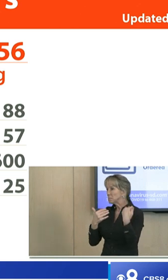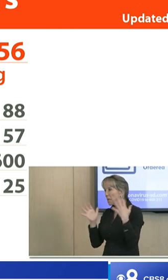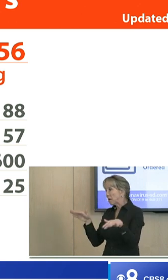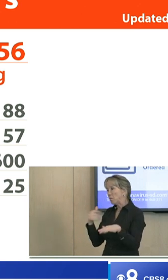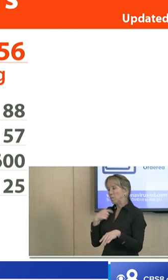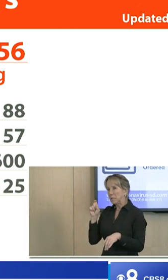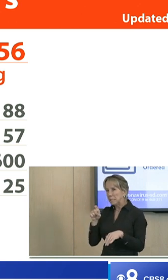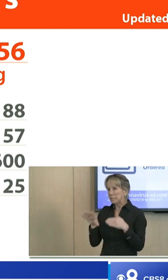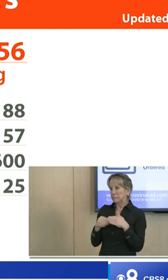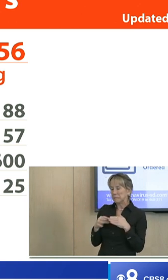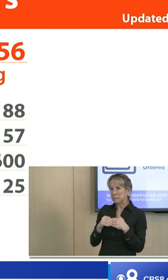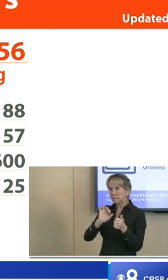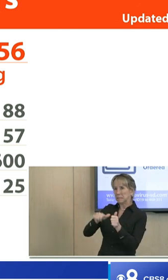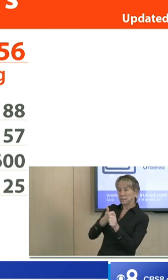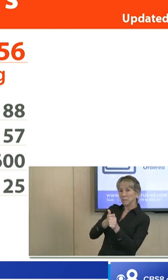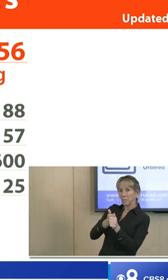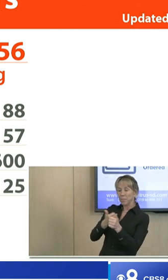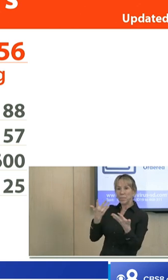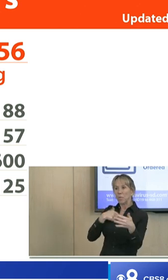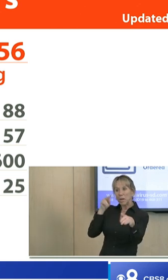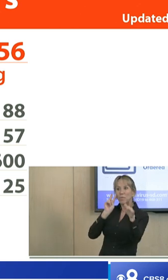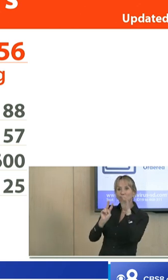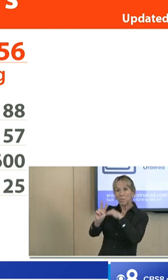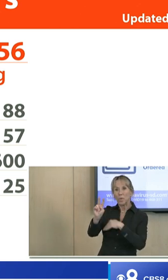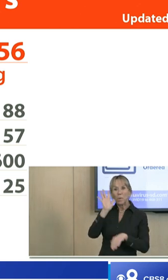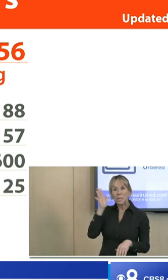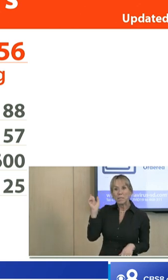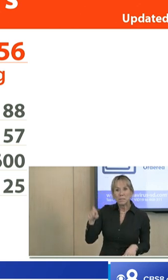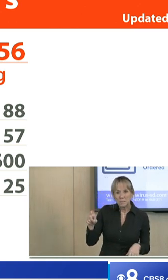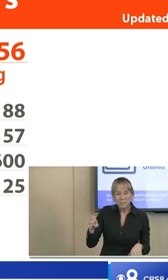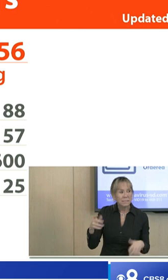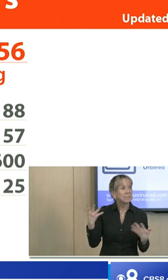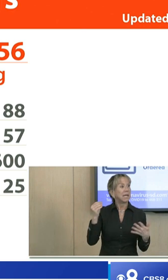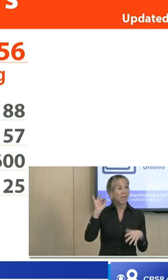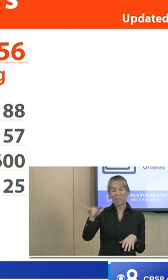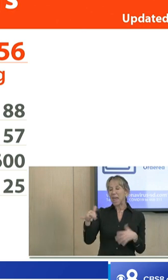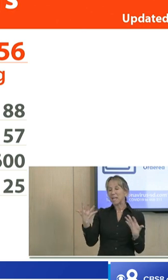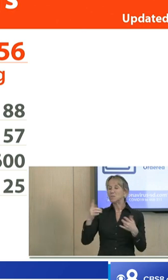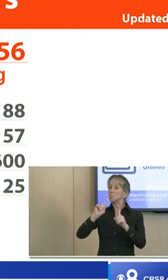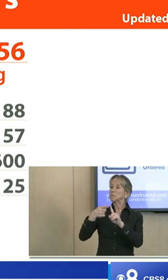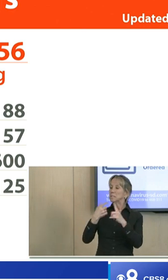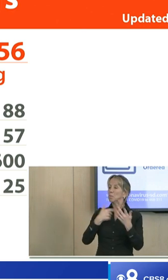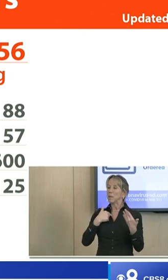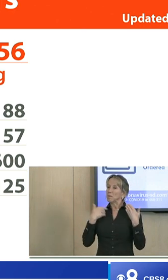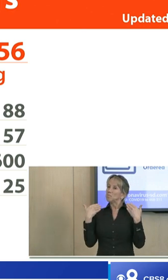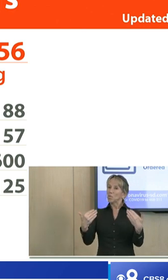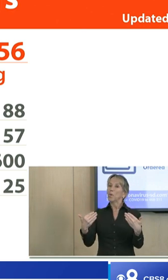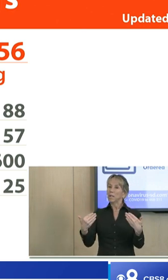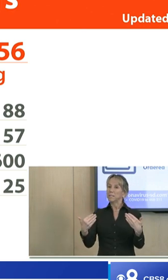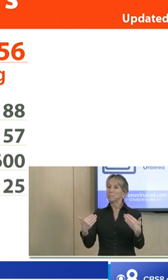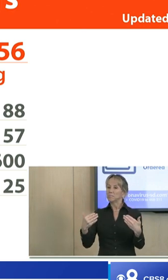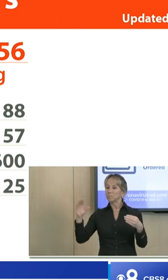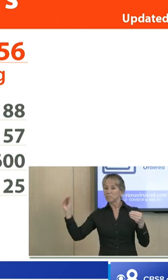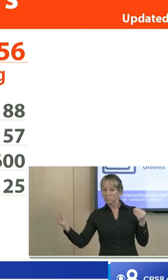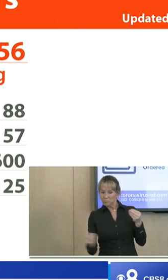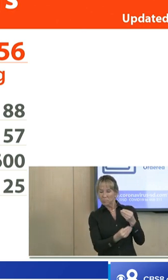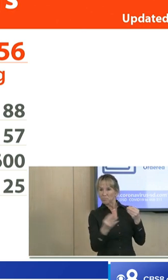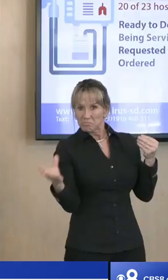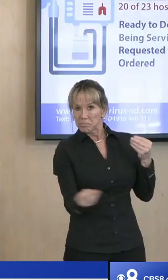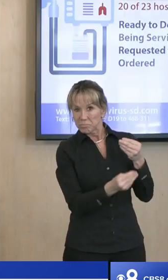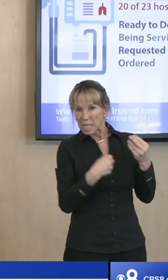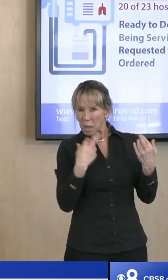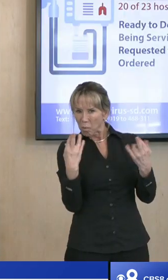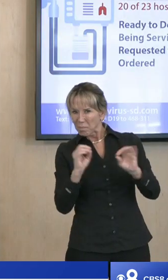need additional ones. We forecast that we're going to need this, and that's when we put ours into play. So I'm hoping I was able to clear that